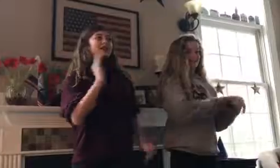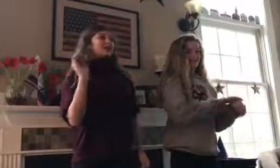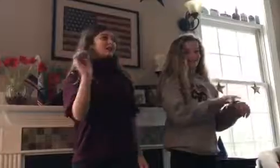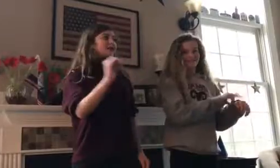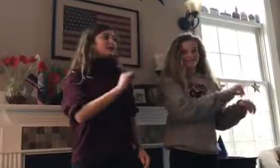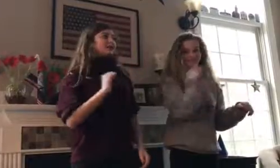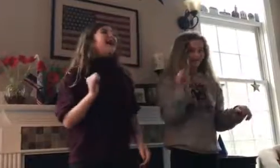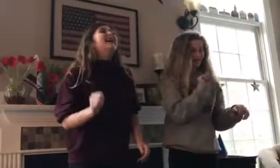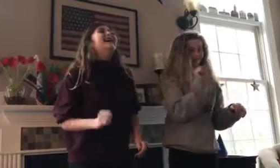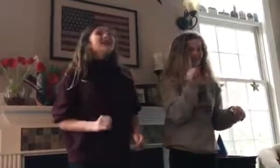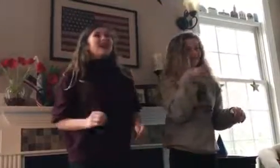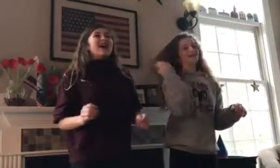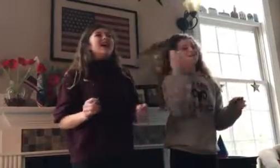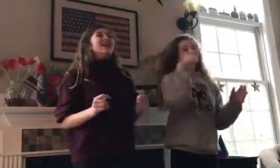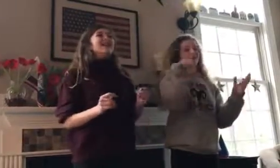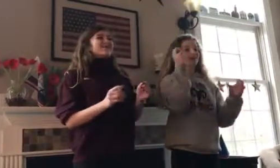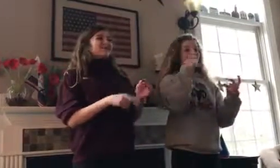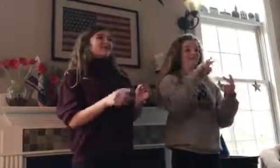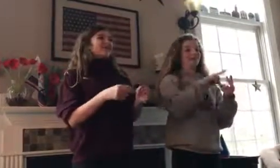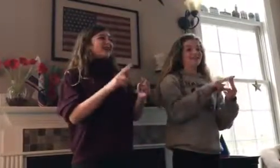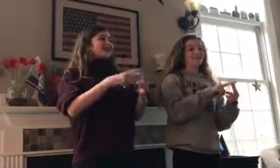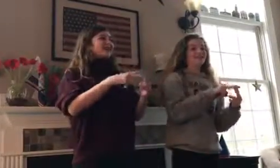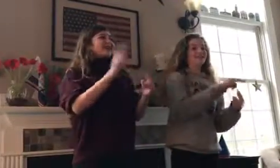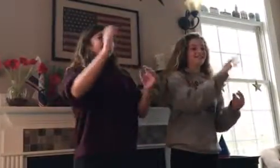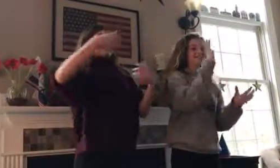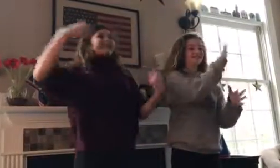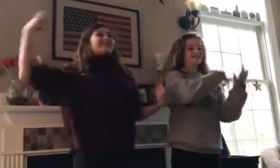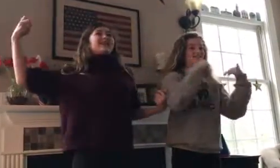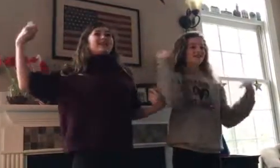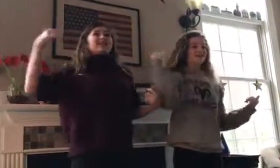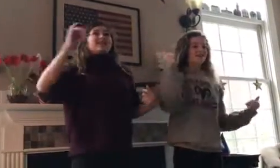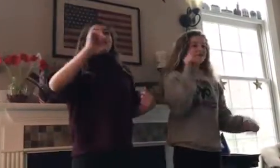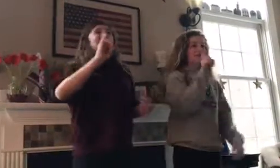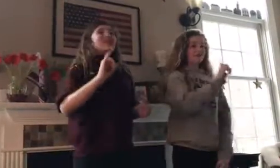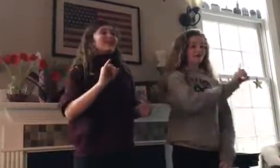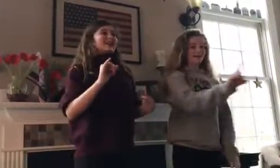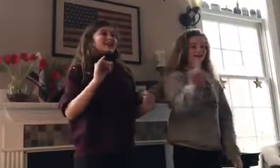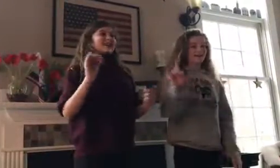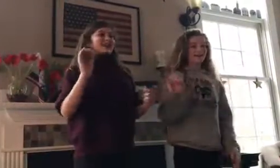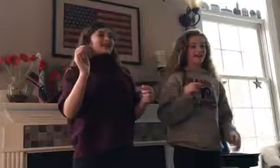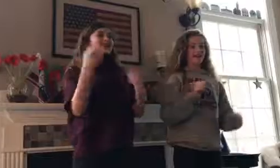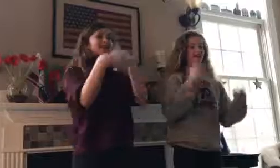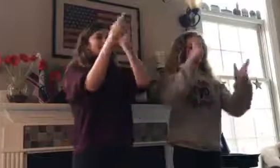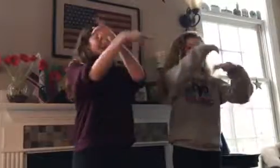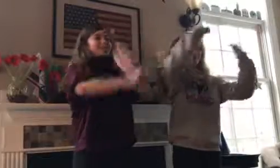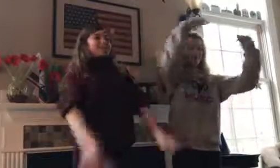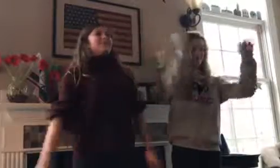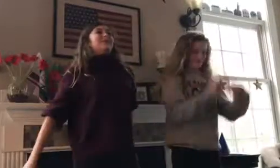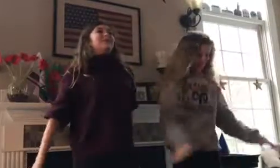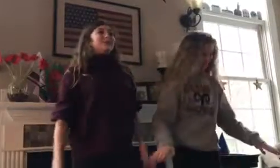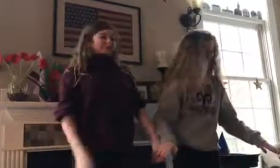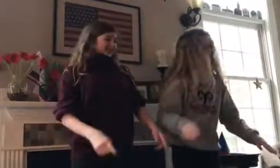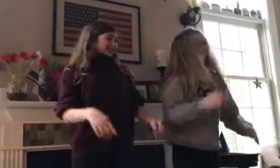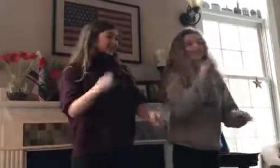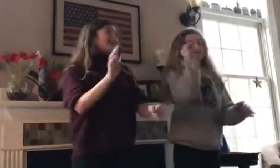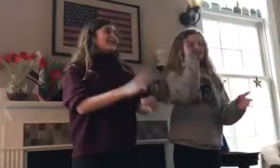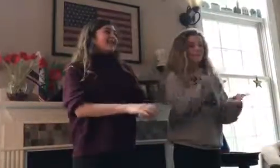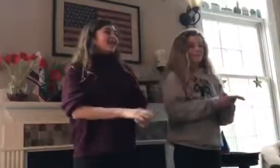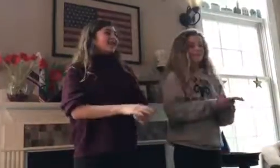states, a perfect union, one inseparable,